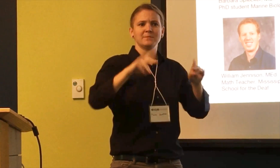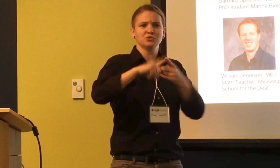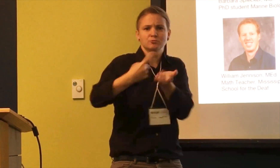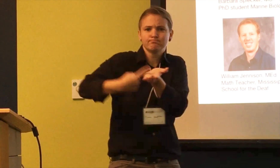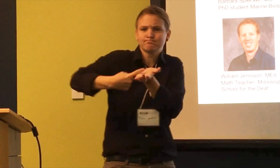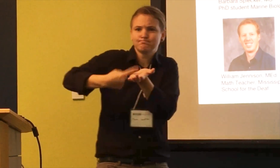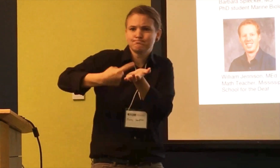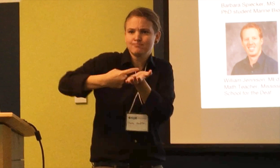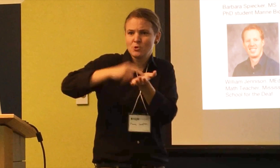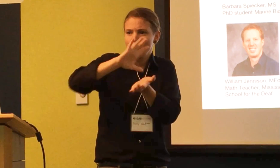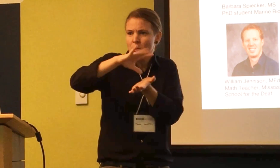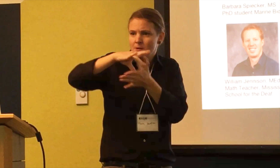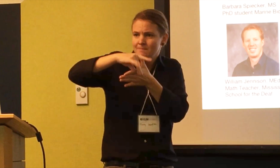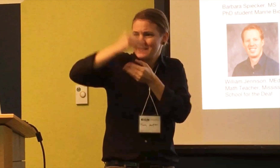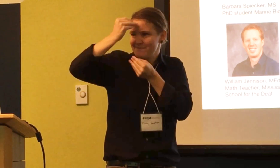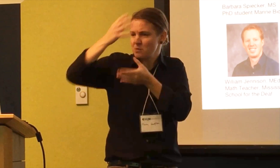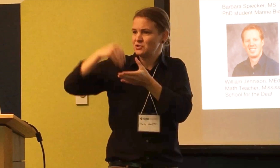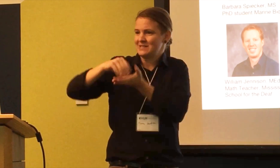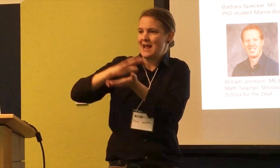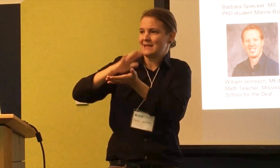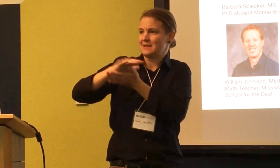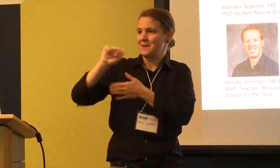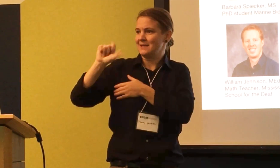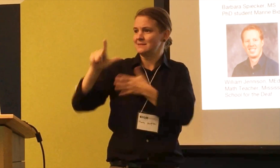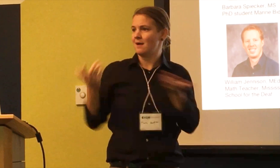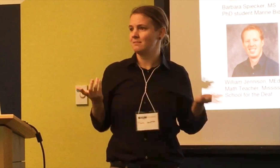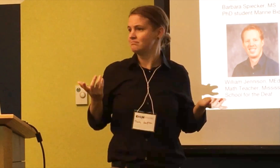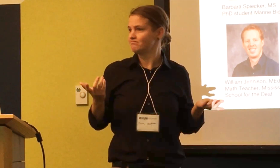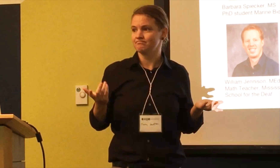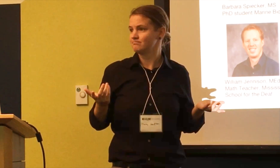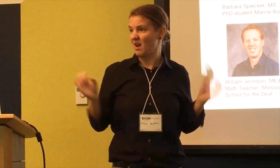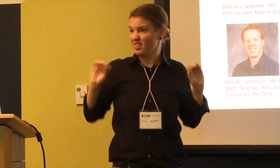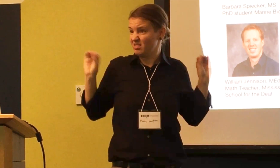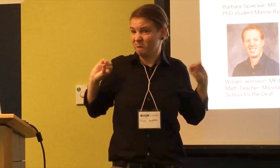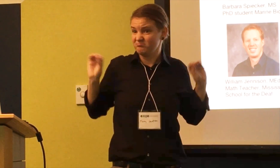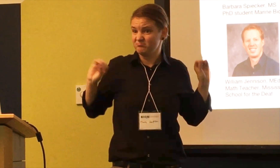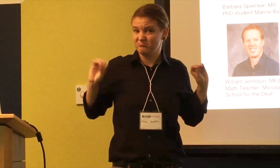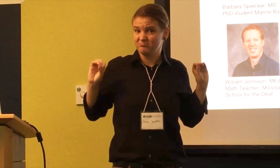and the only deaf student in the country as well. She doesn't have anybody